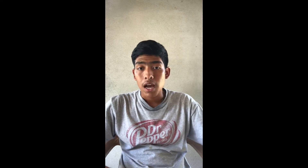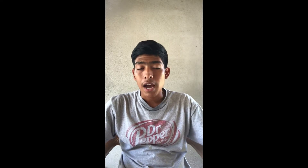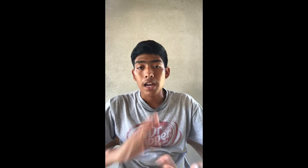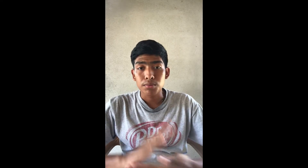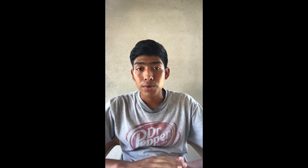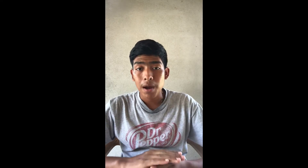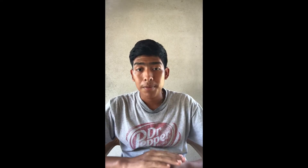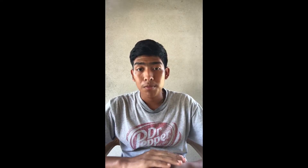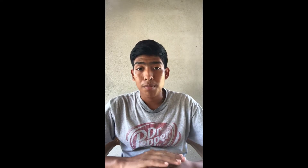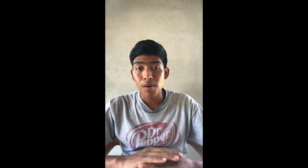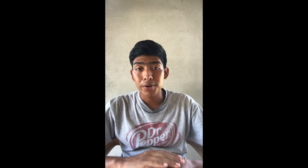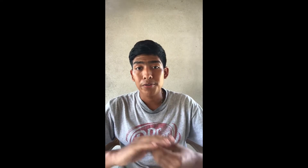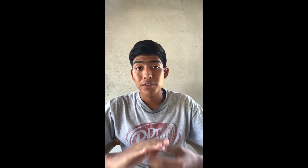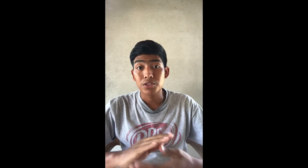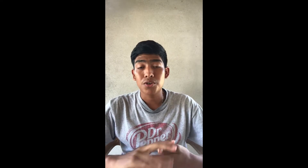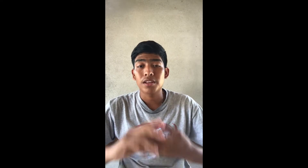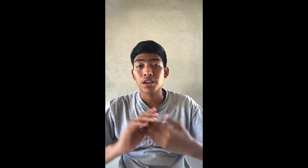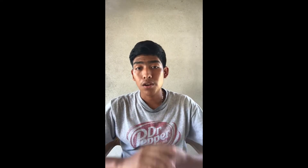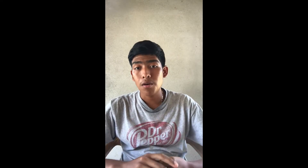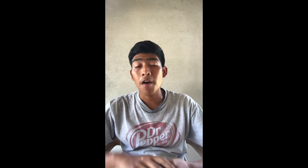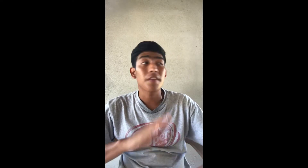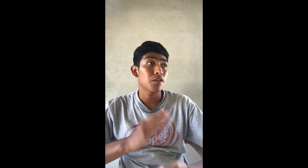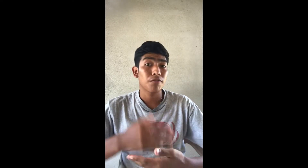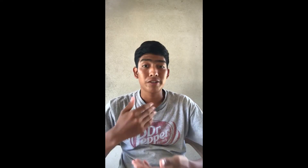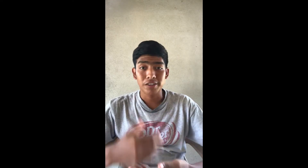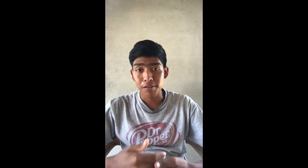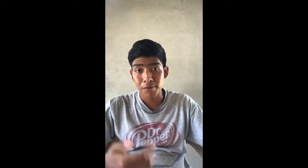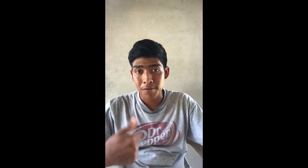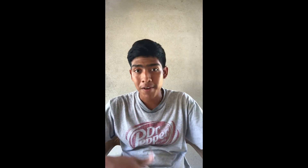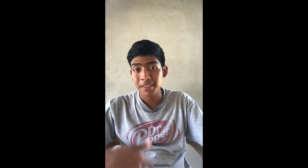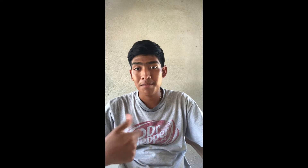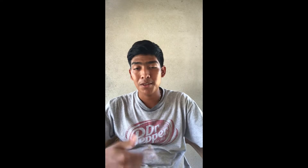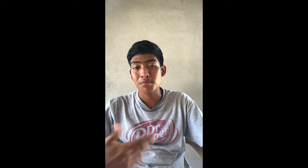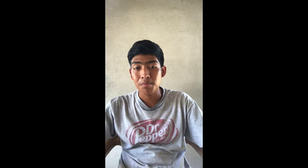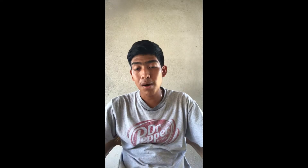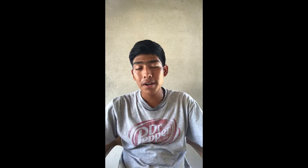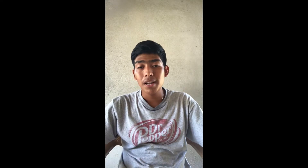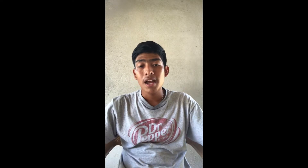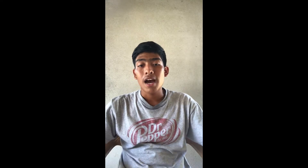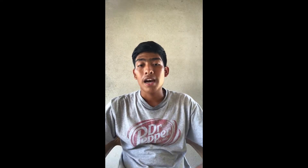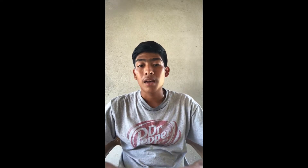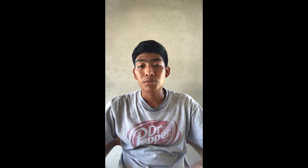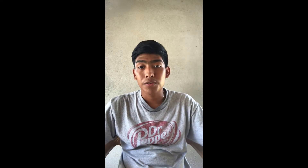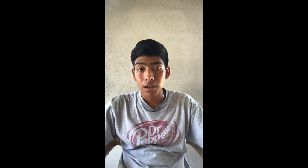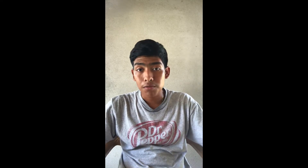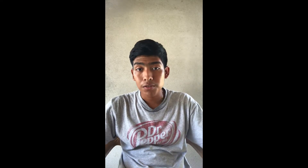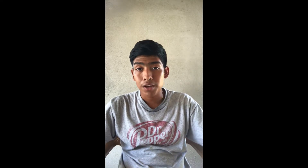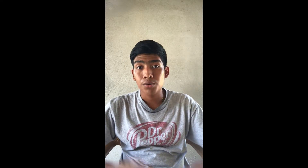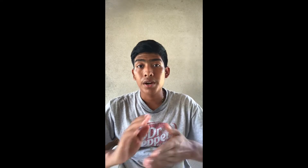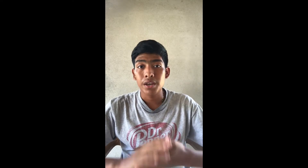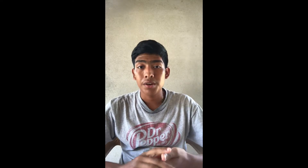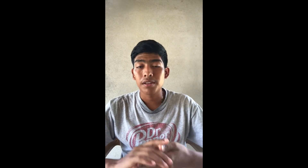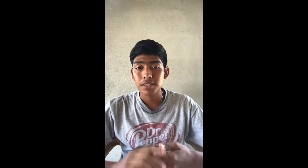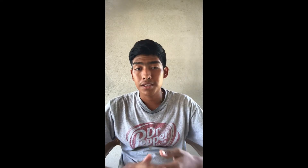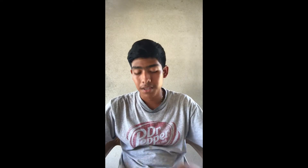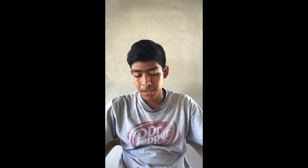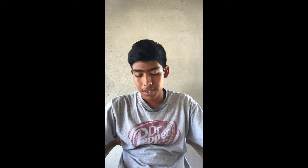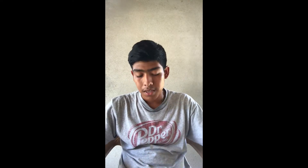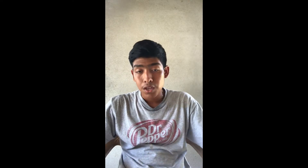And I'm so happy to be part of this online club, and thank you for Janelle for inviting me to be part. And I'm so thankful that you are here listening